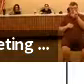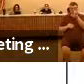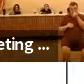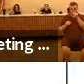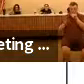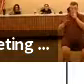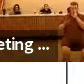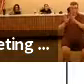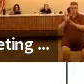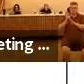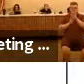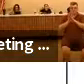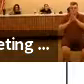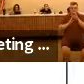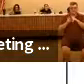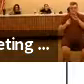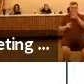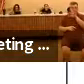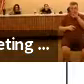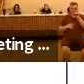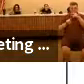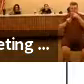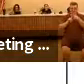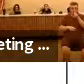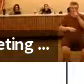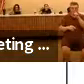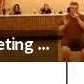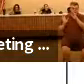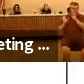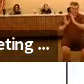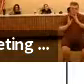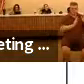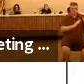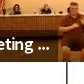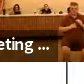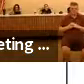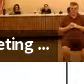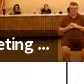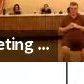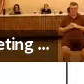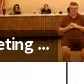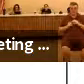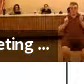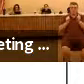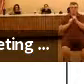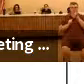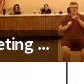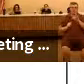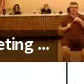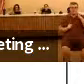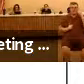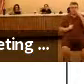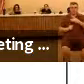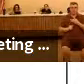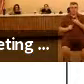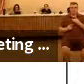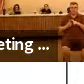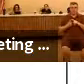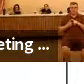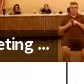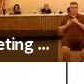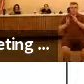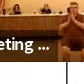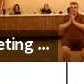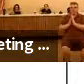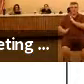in 250+ lot sections. With that, I would like to ask